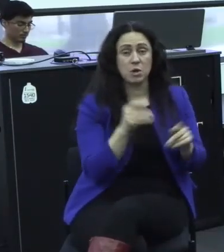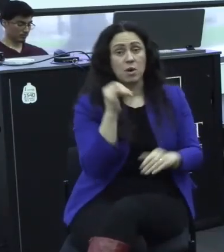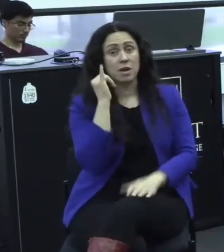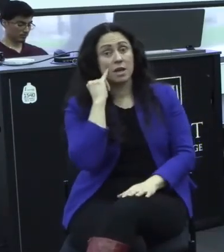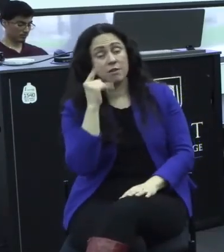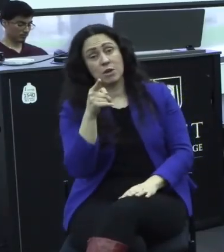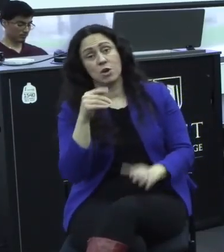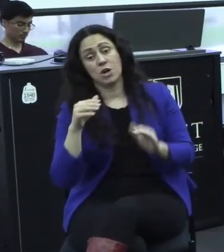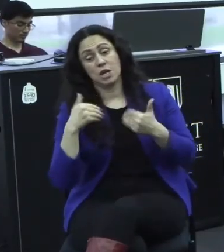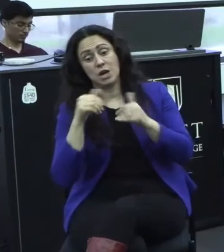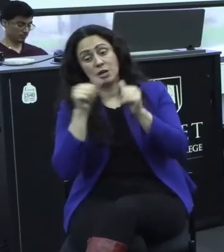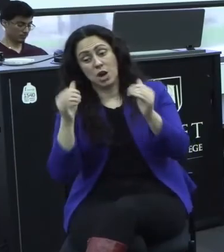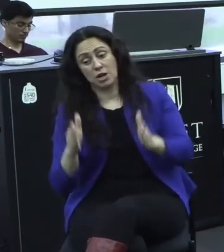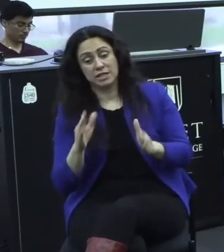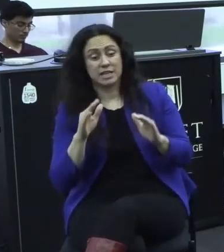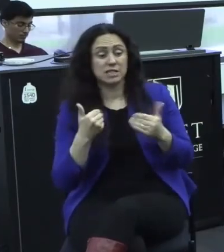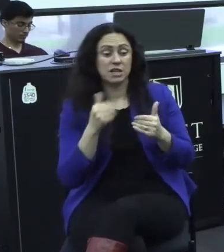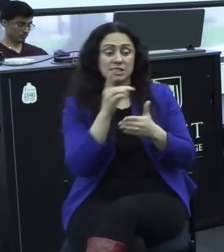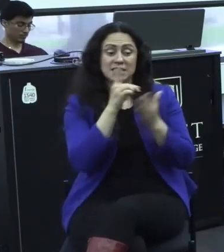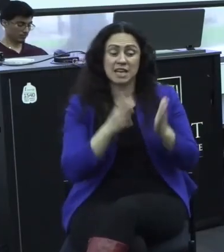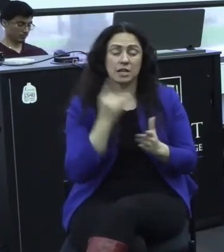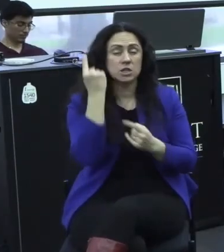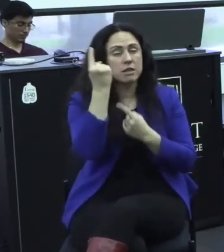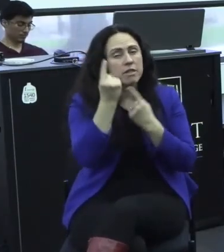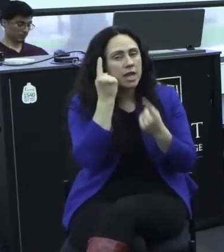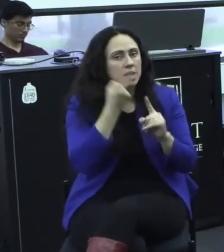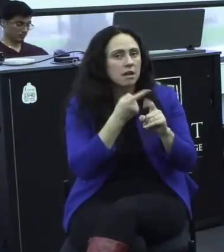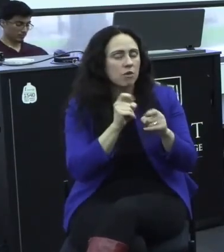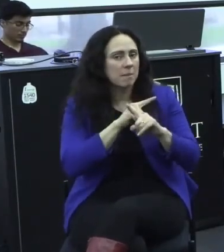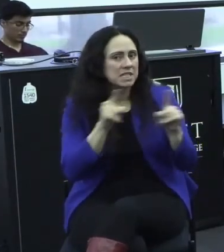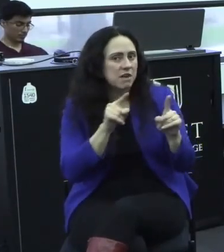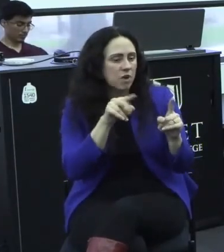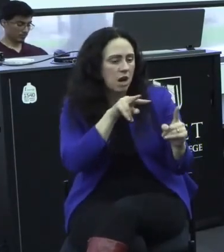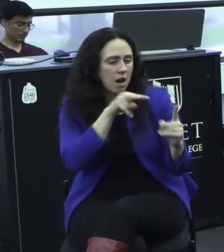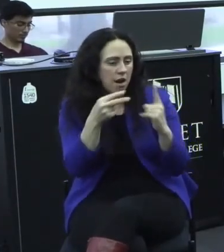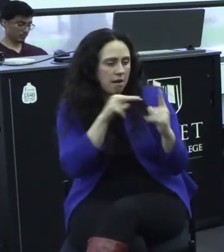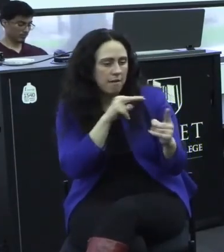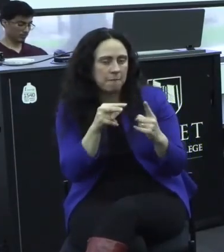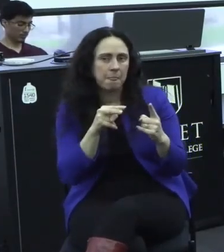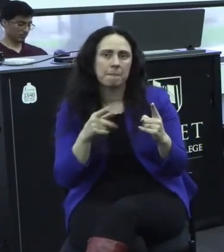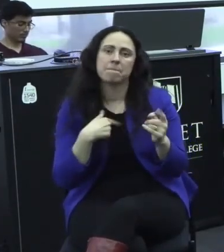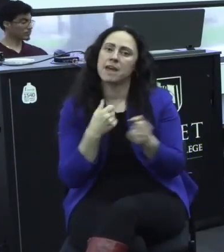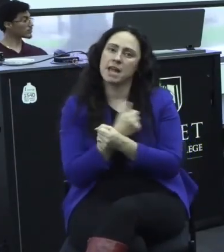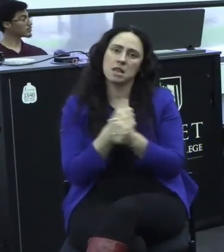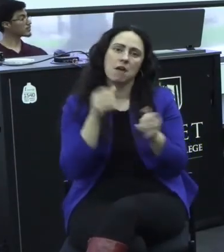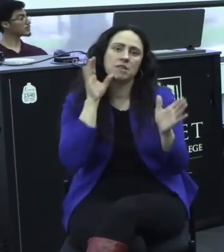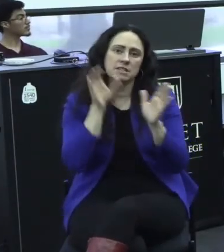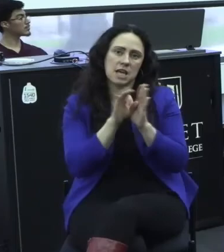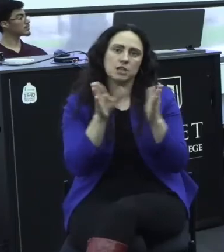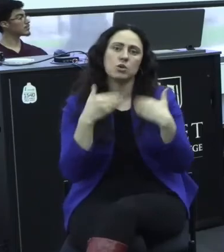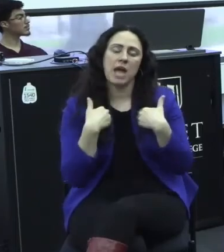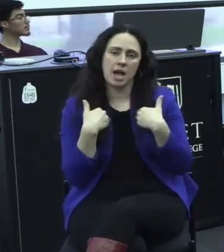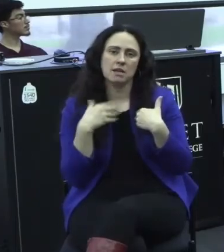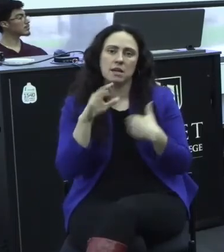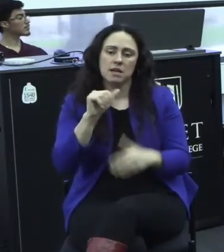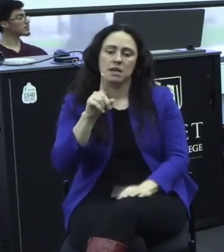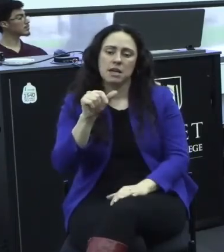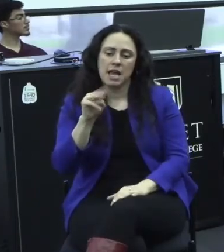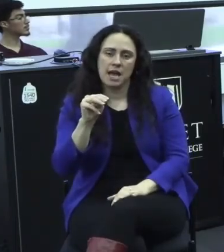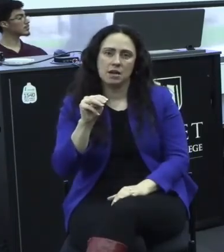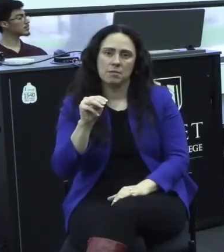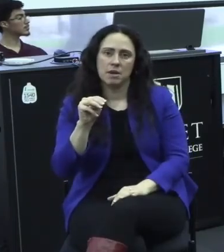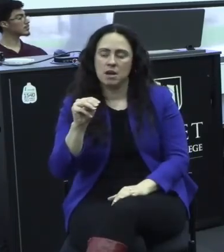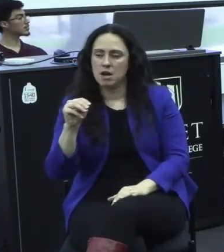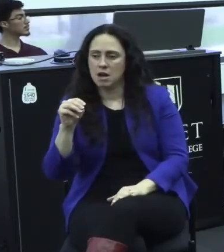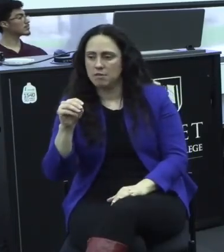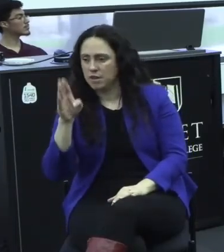young architects, young designers, thinking from a different lens. I loved the slide you had, Adam, of the straight line versus